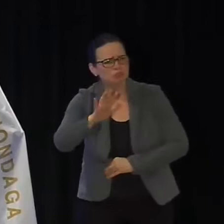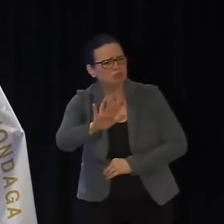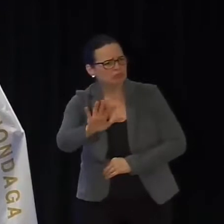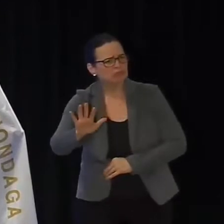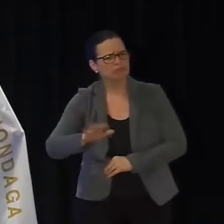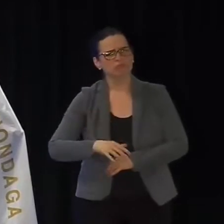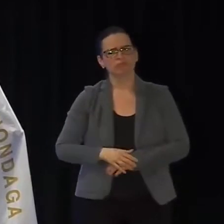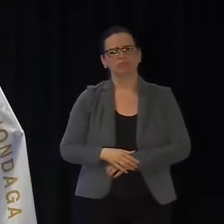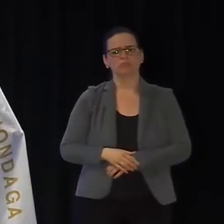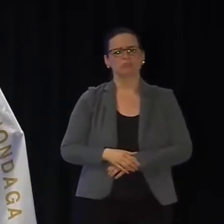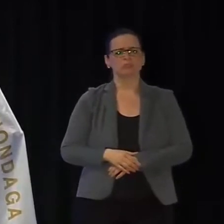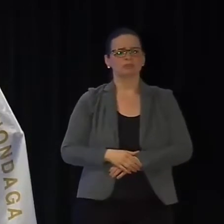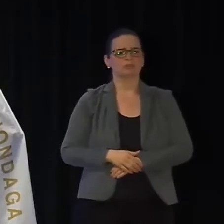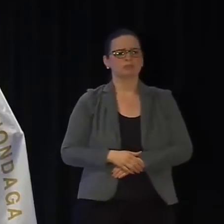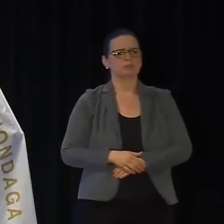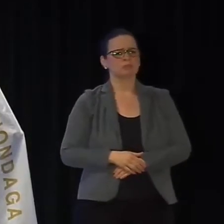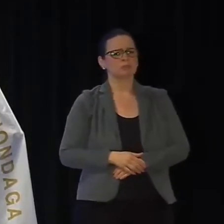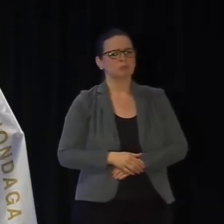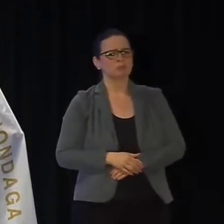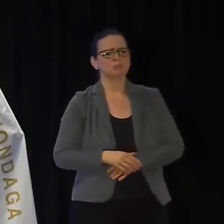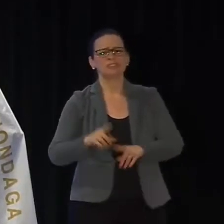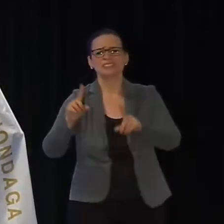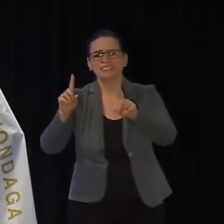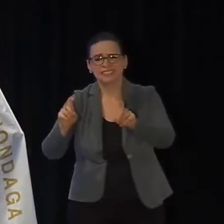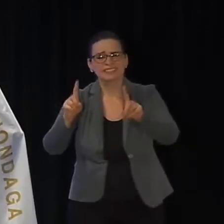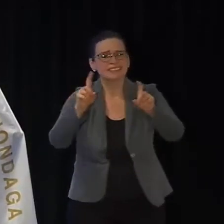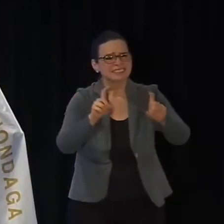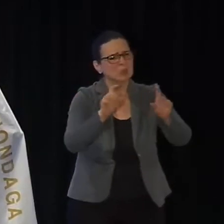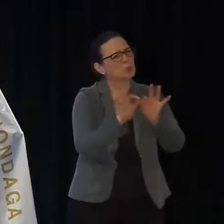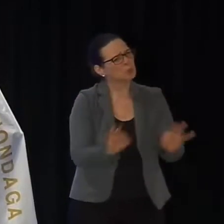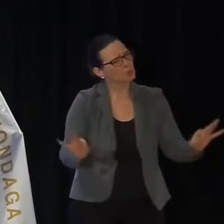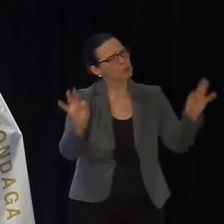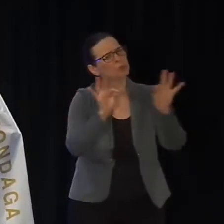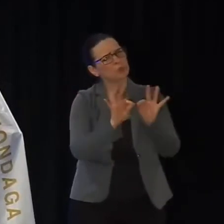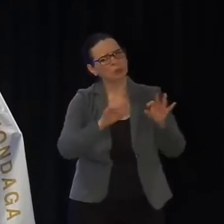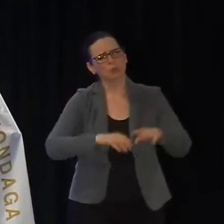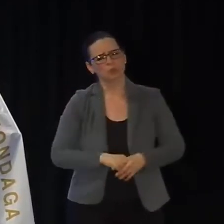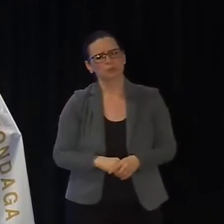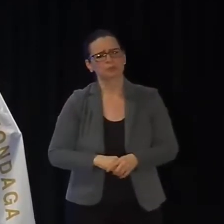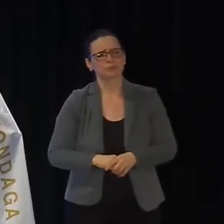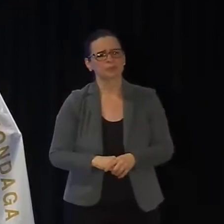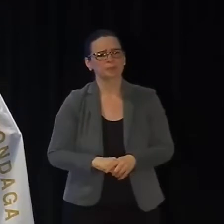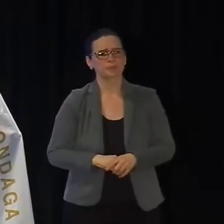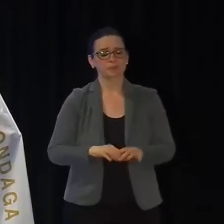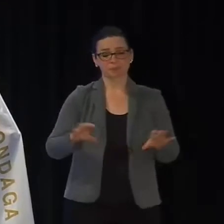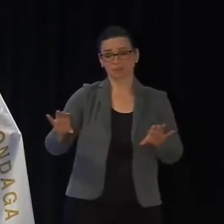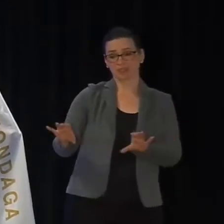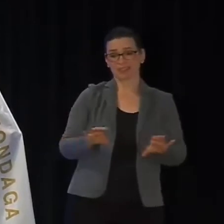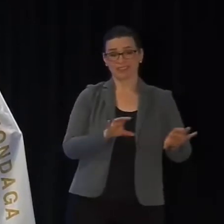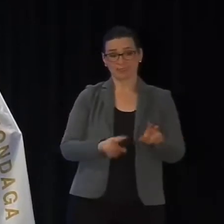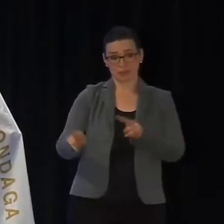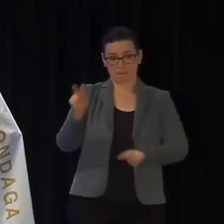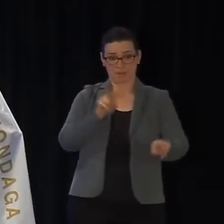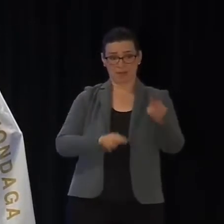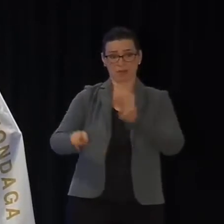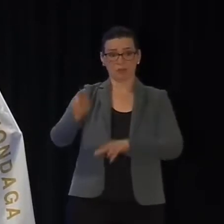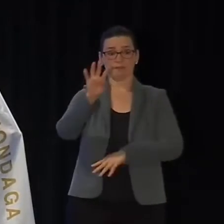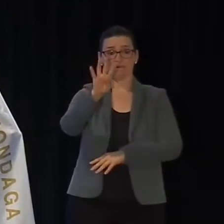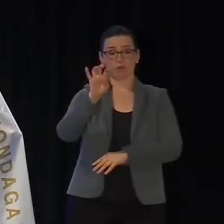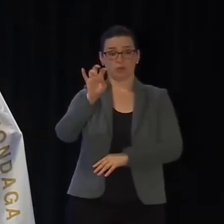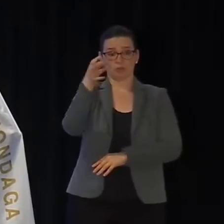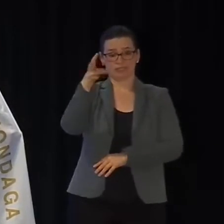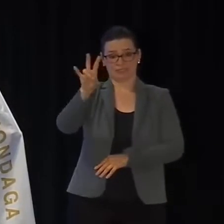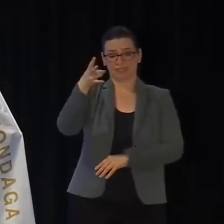day because it's really a reflection of testing. And so active cases right now, we have 417.